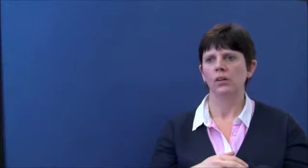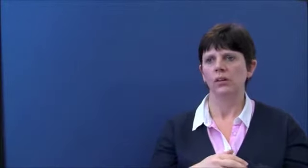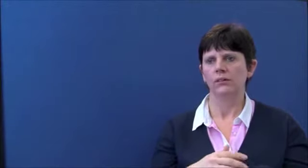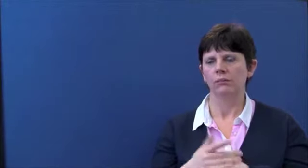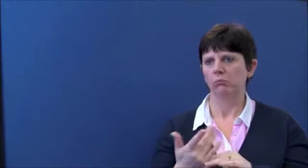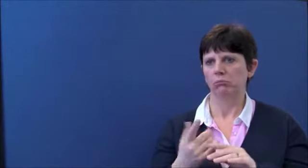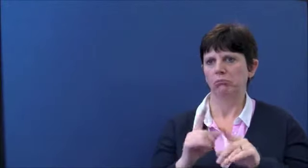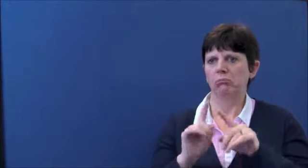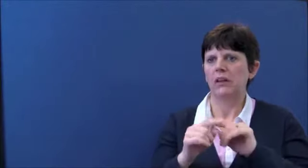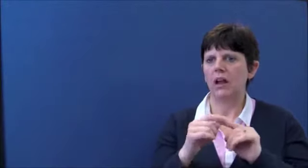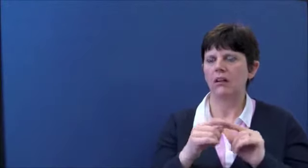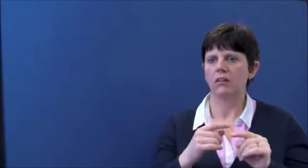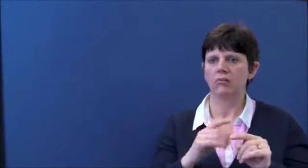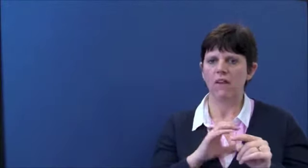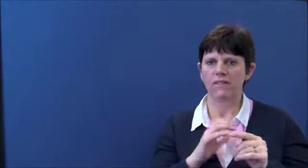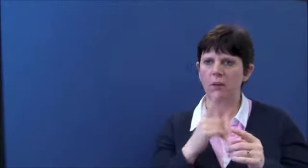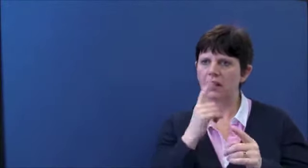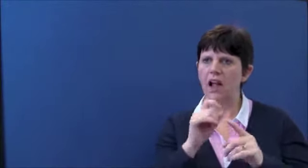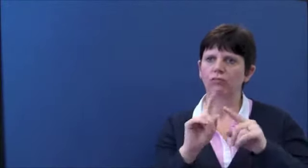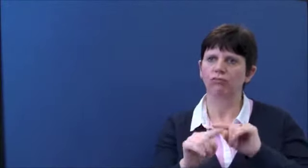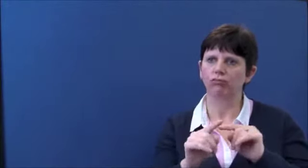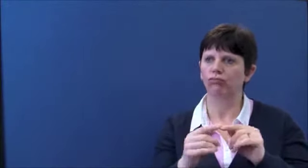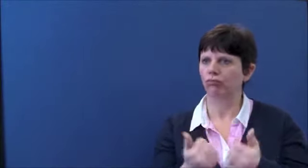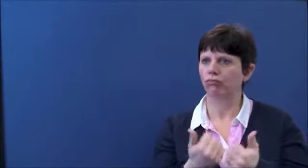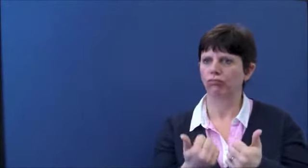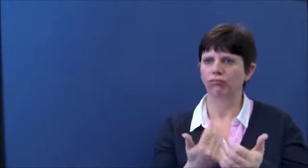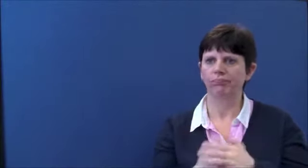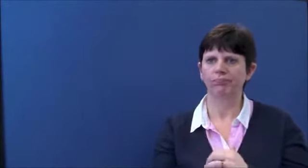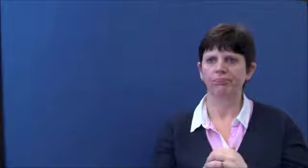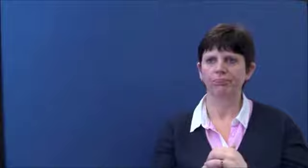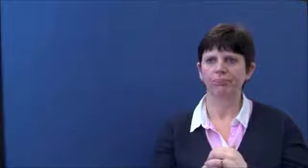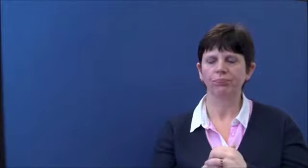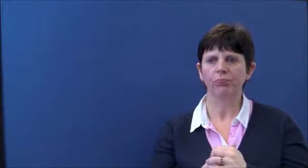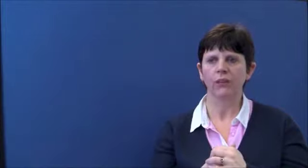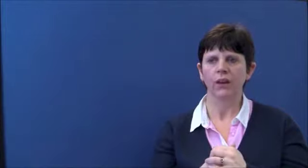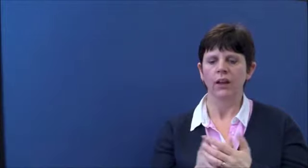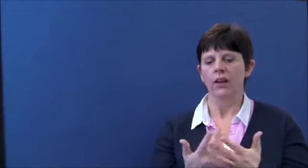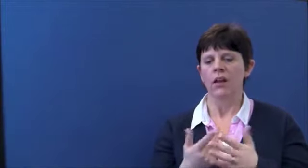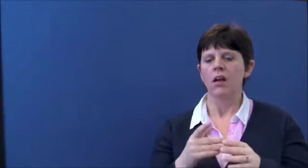if they don't want to. They can just answer the ones they feel comfortable answering.